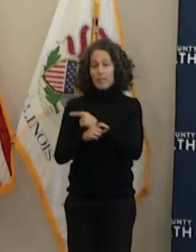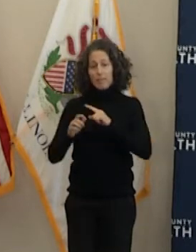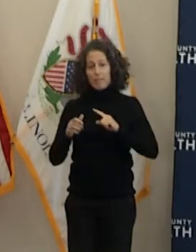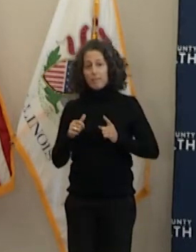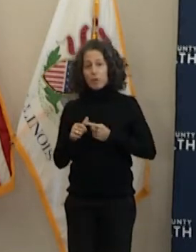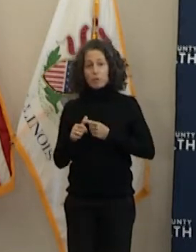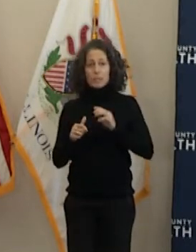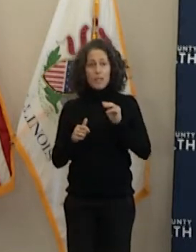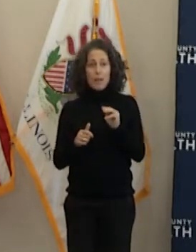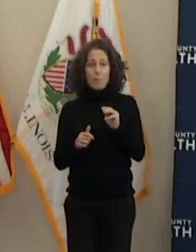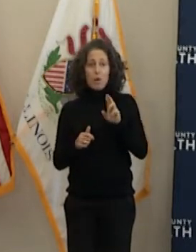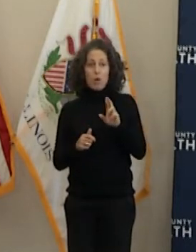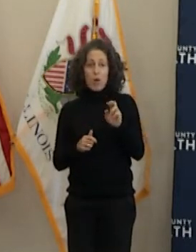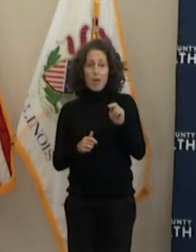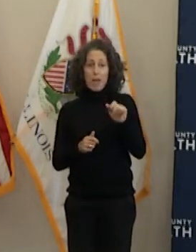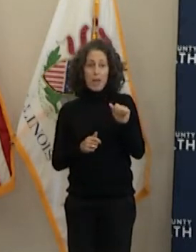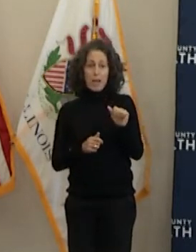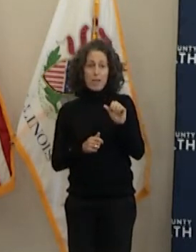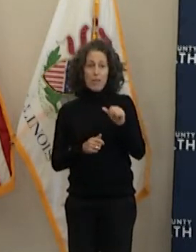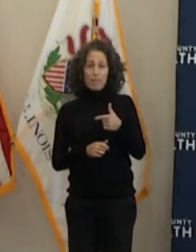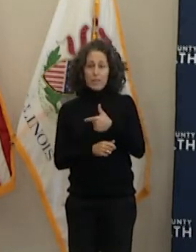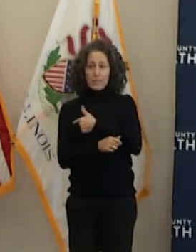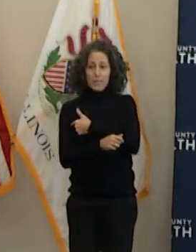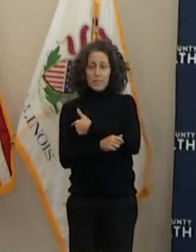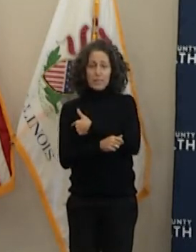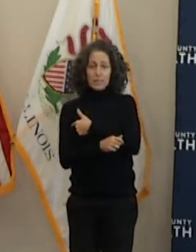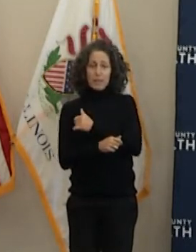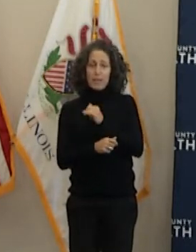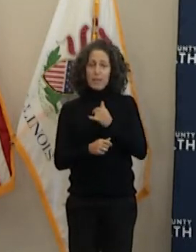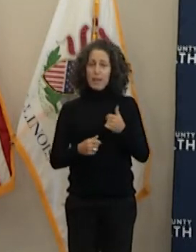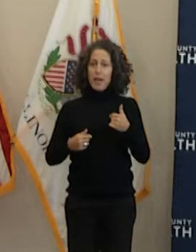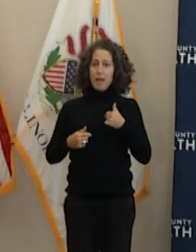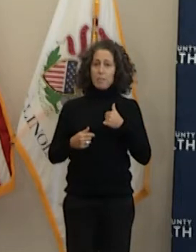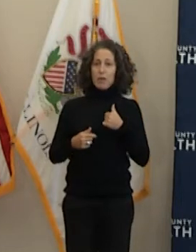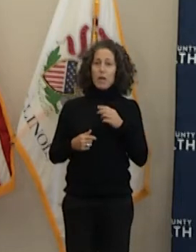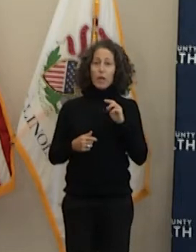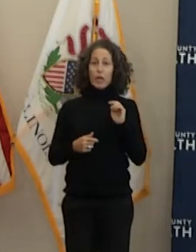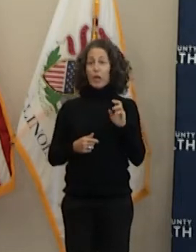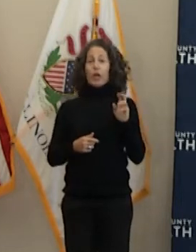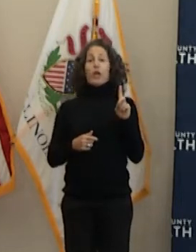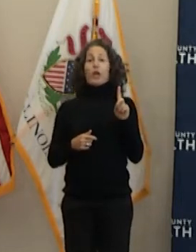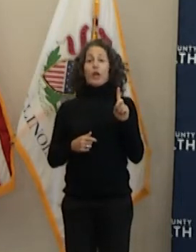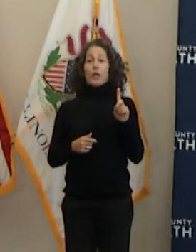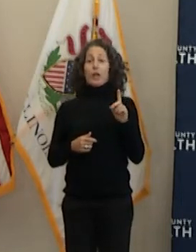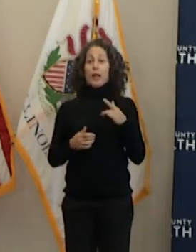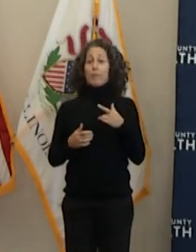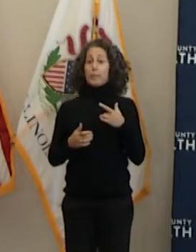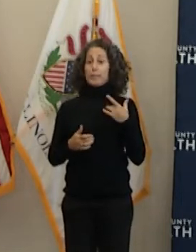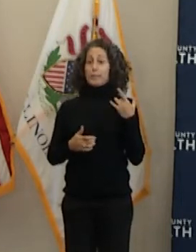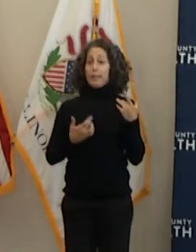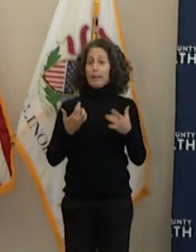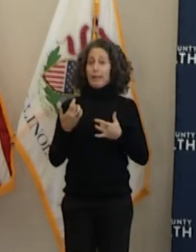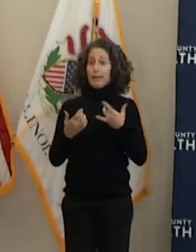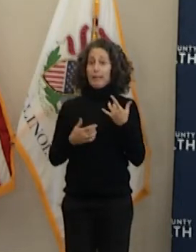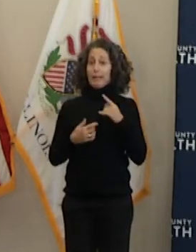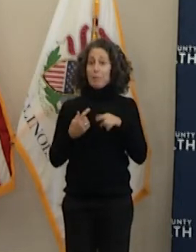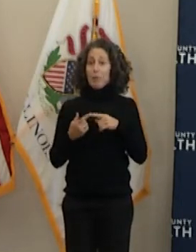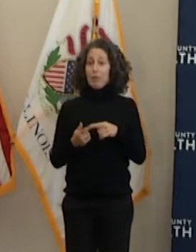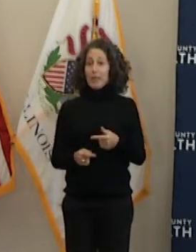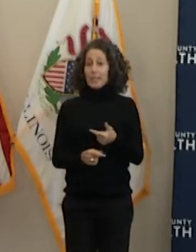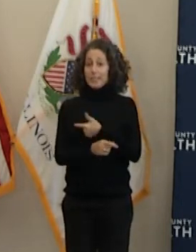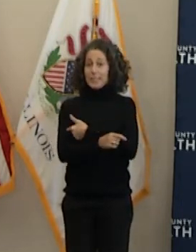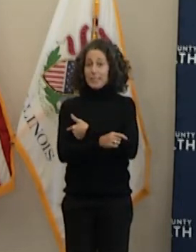mRNA vaccine, and as a self-certified public health nerd, I cannot tell you how excited I am about this